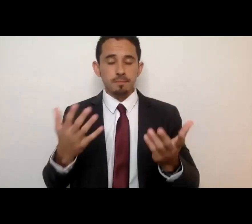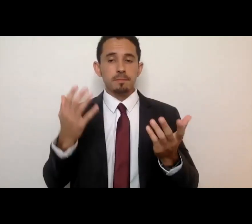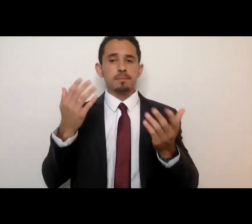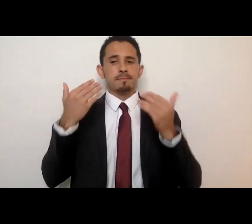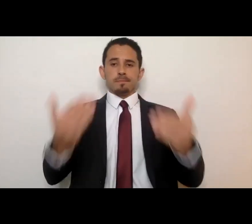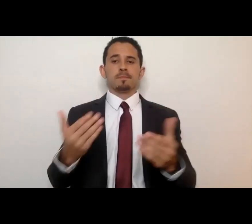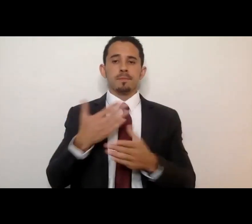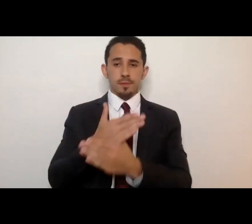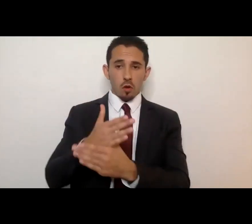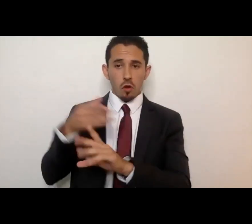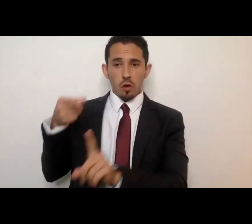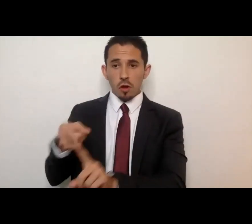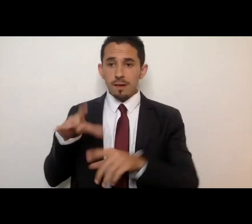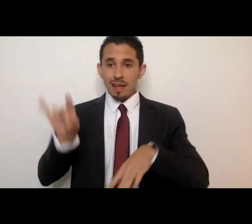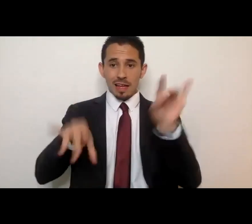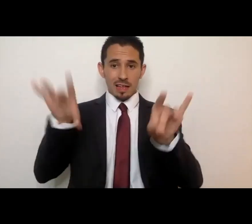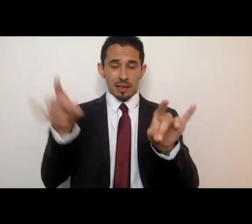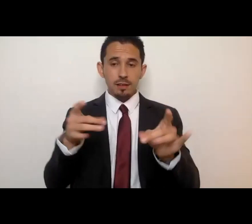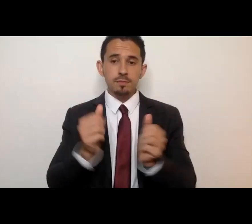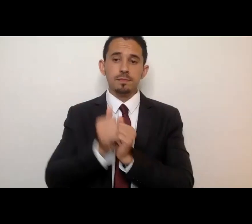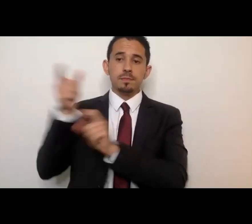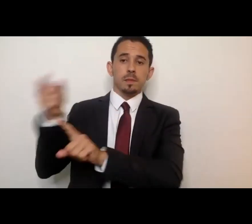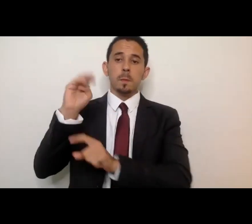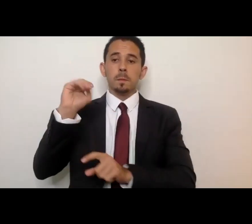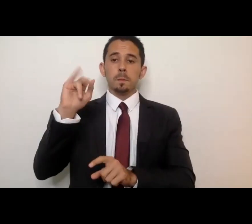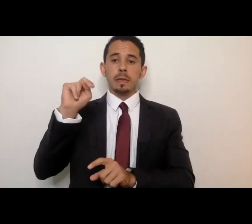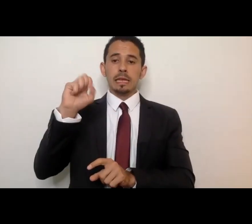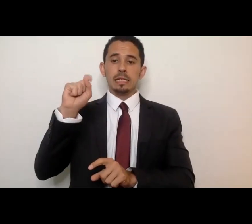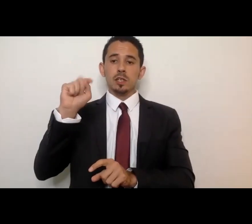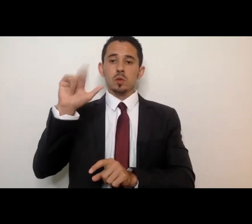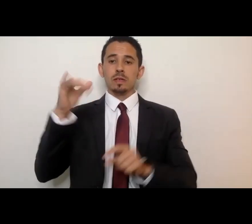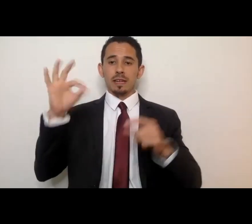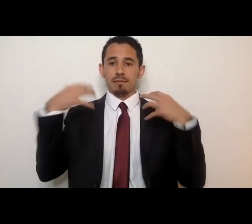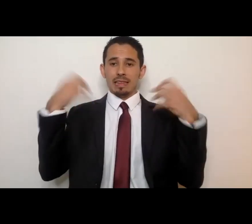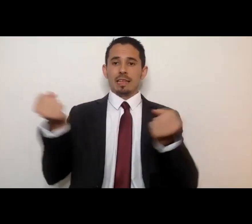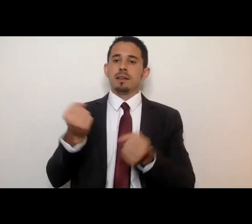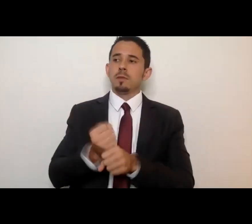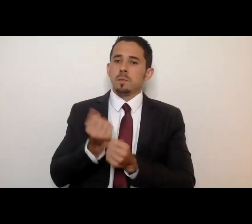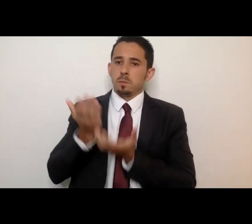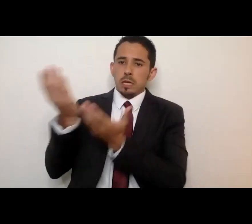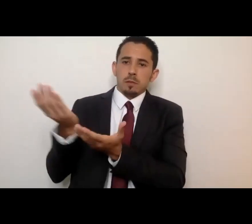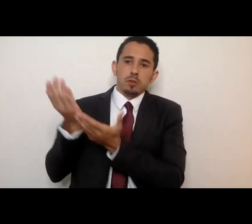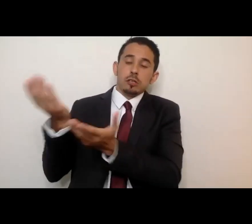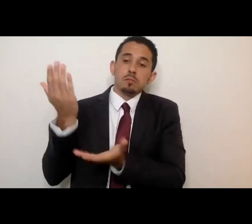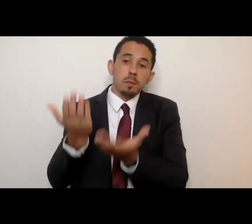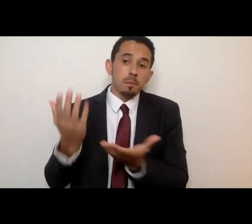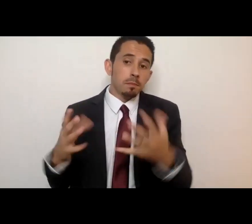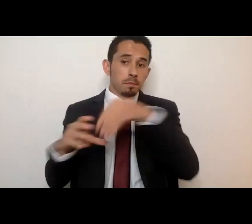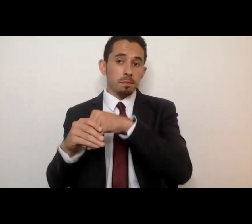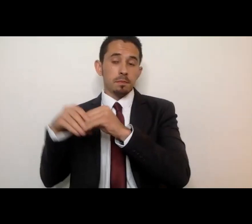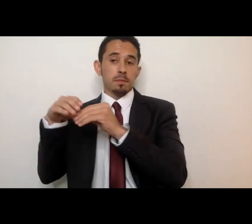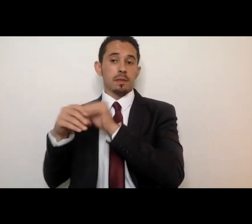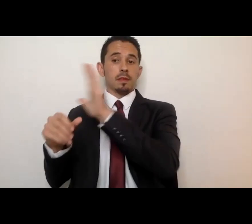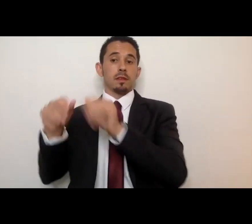Future directions for this work would be to share our findings with the Ministry of Health in Ecuador and